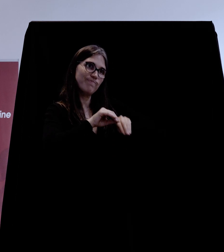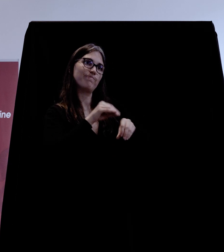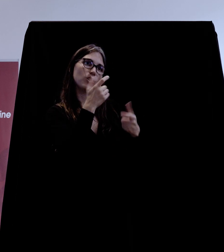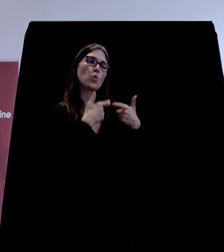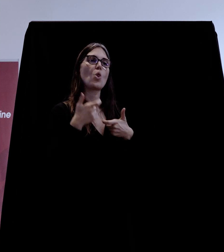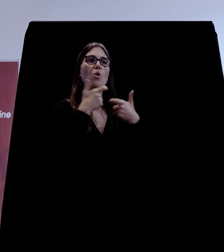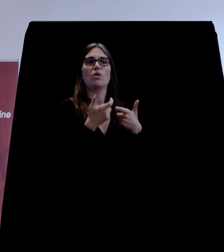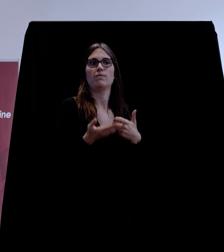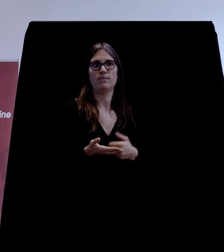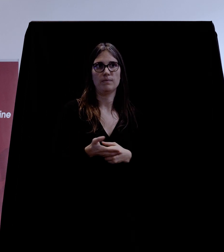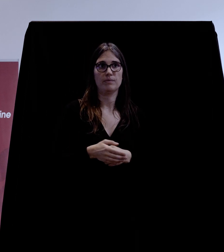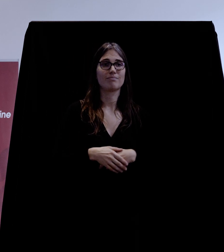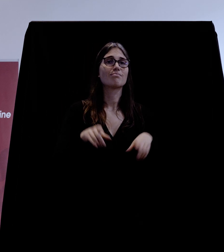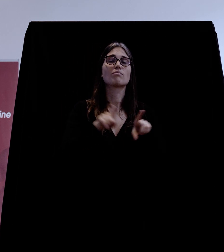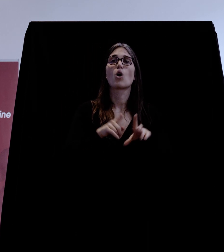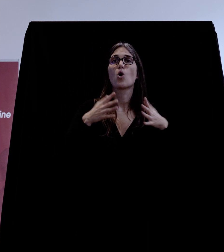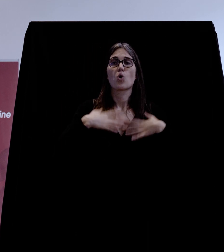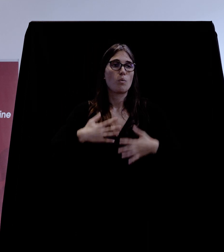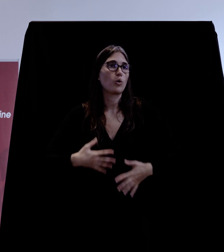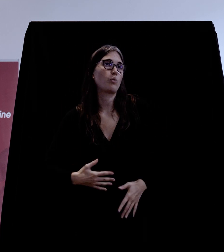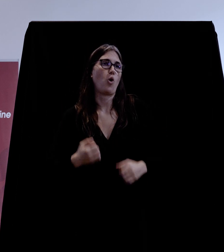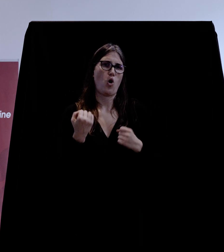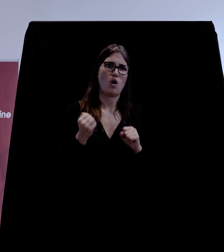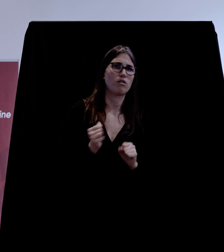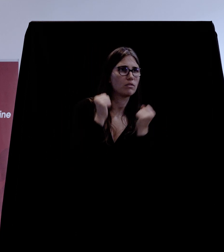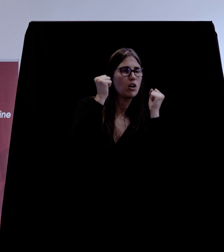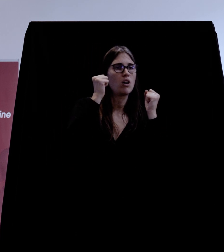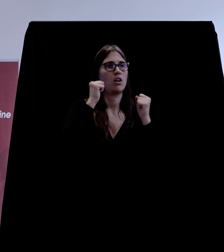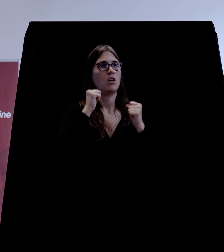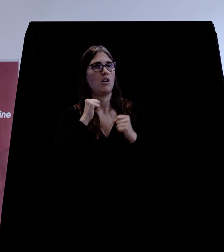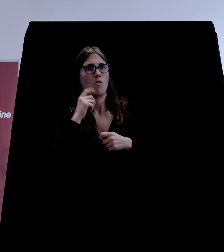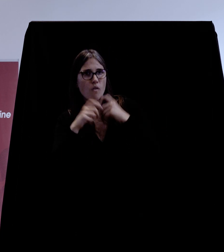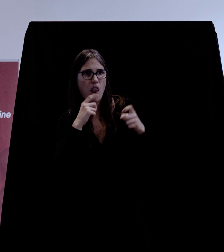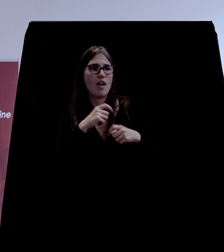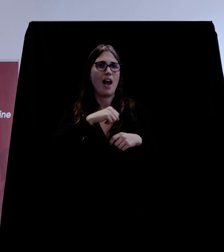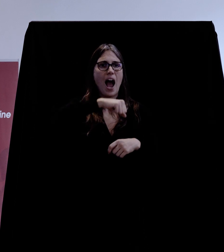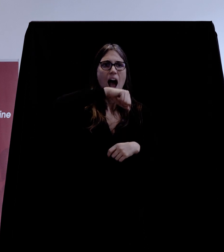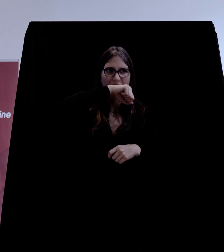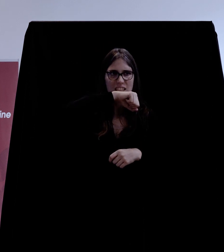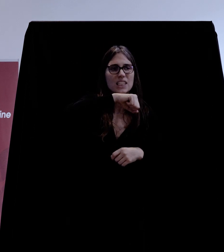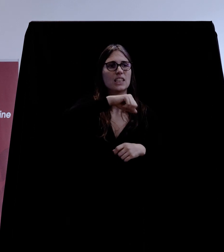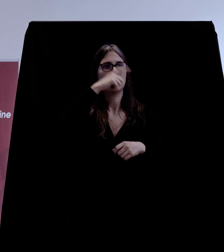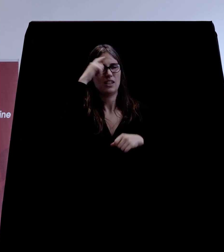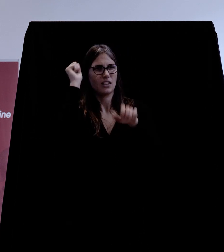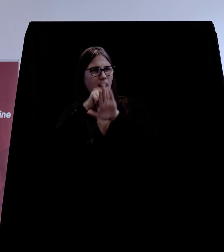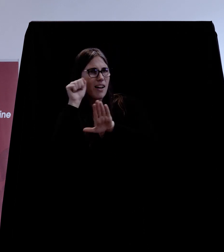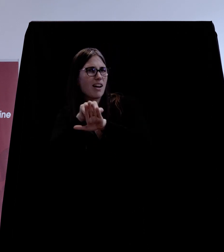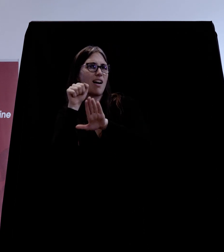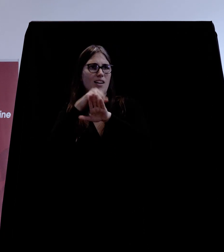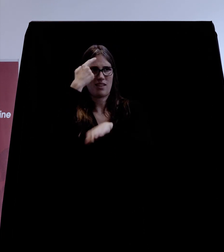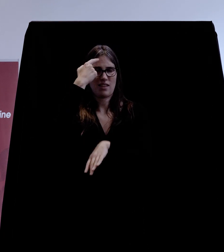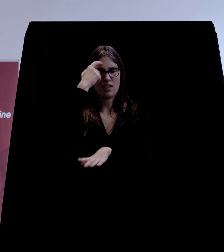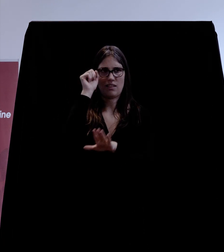their head, there are methods out there to help control those, even if they're genetically based.